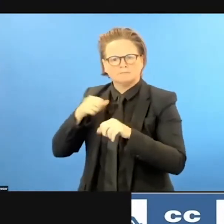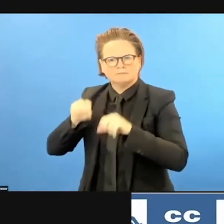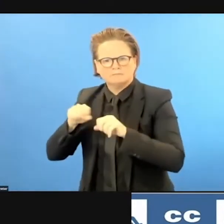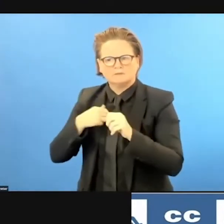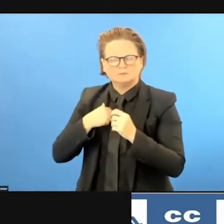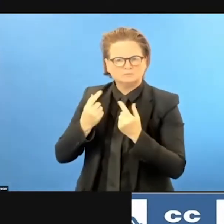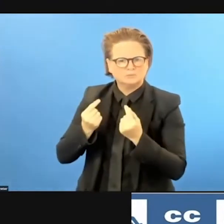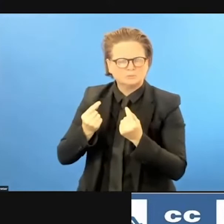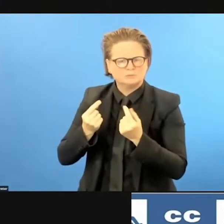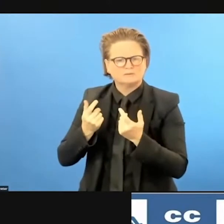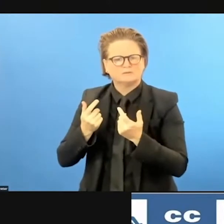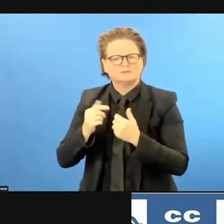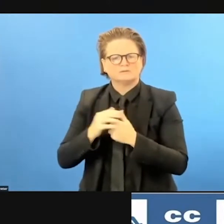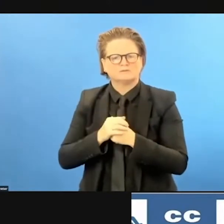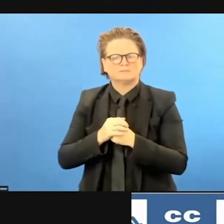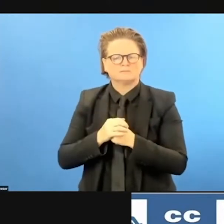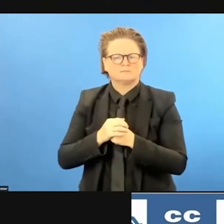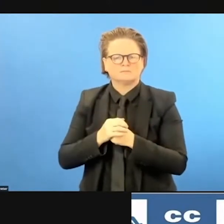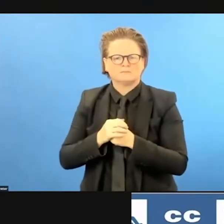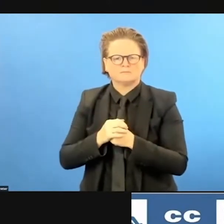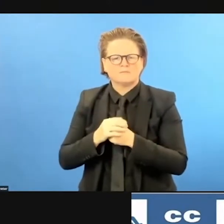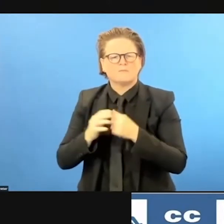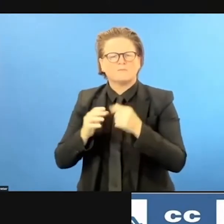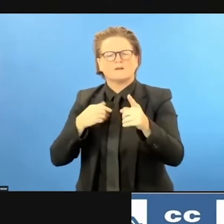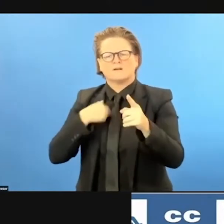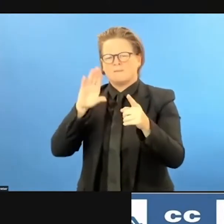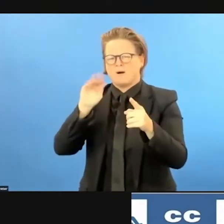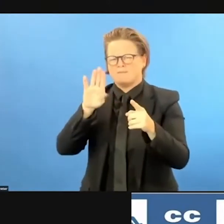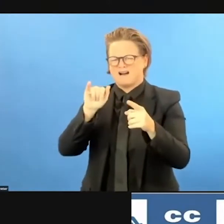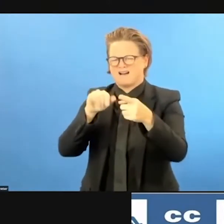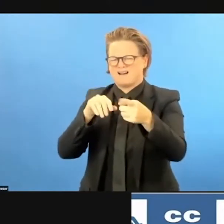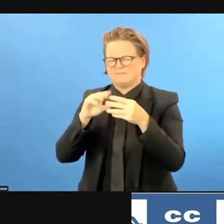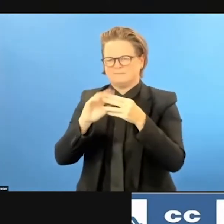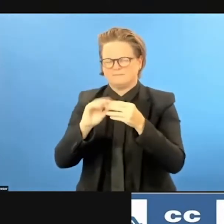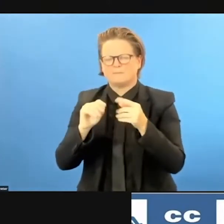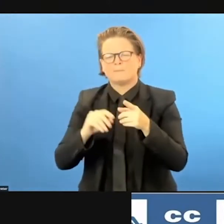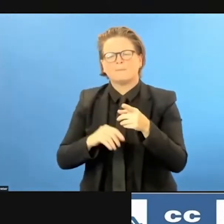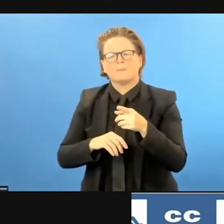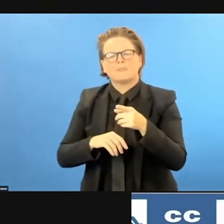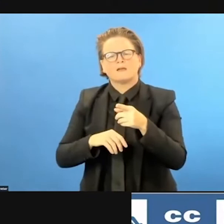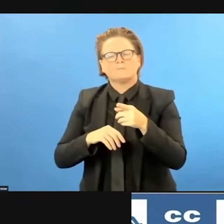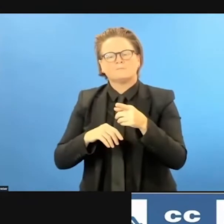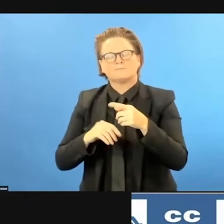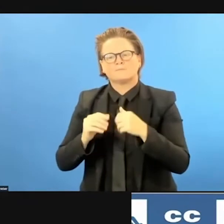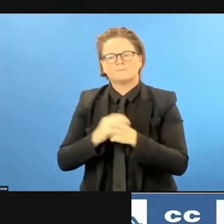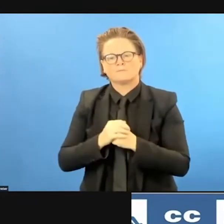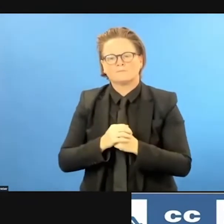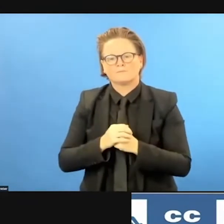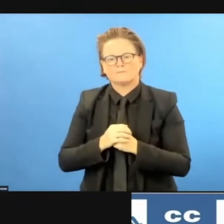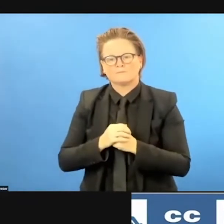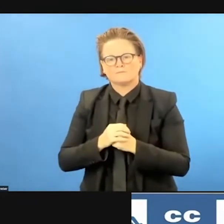So in general, we haven't deviated from the major categories. It's more in kind of